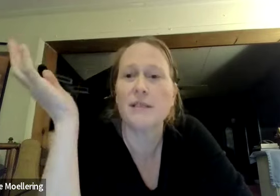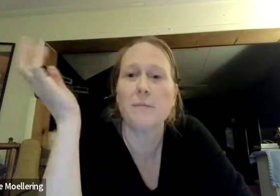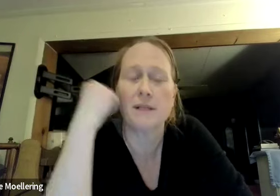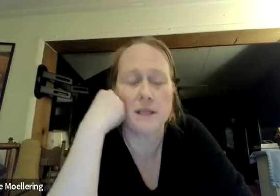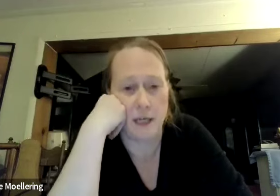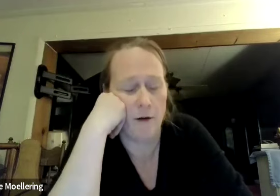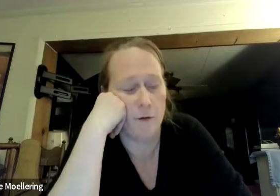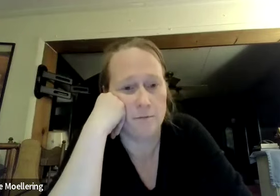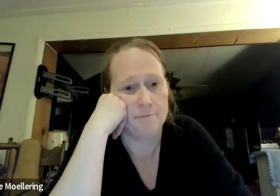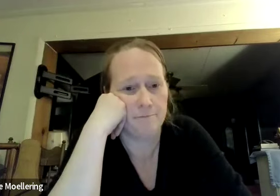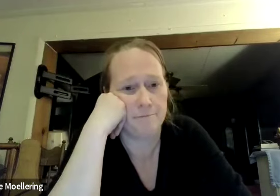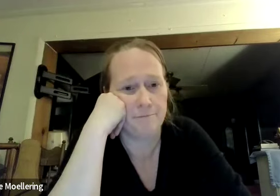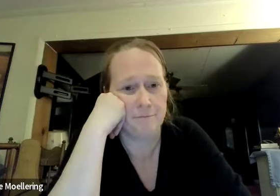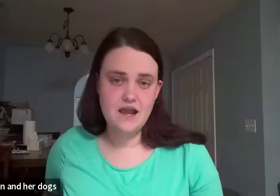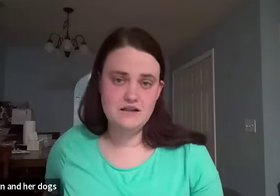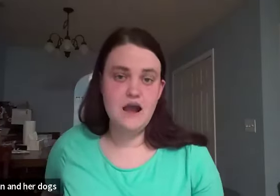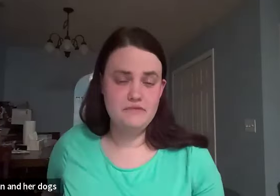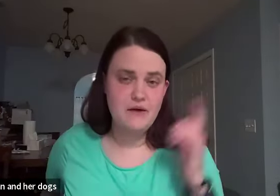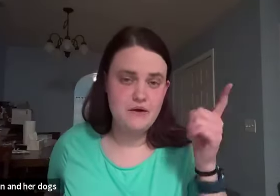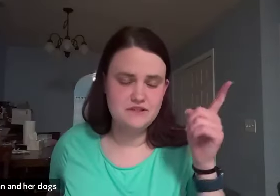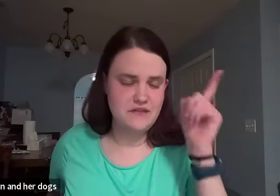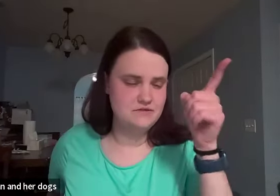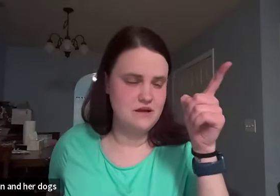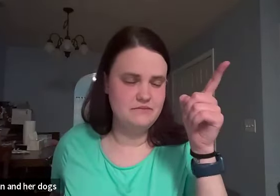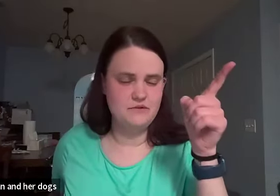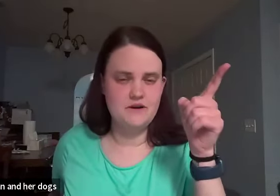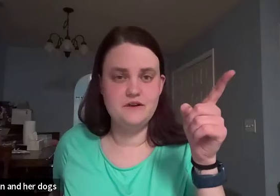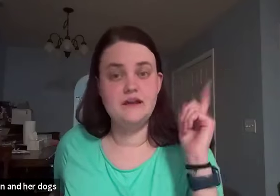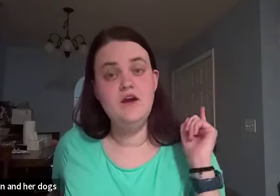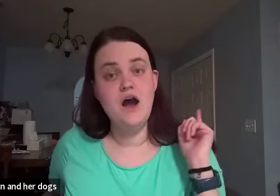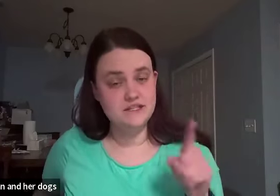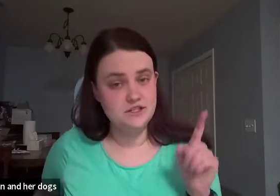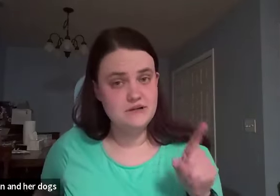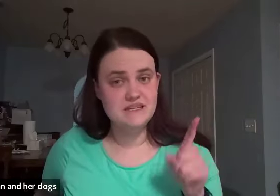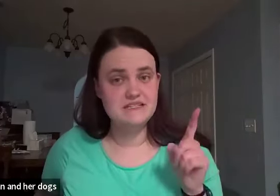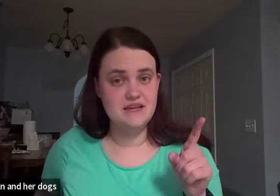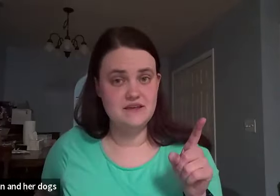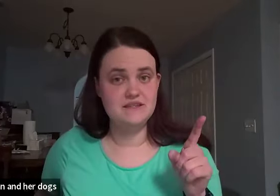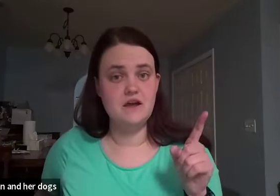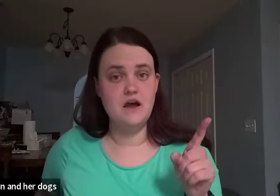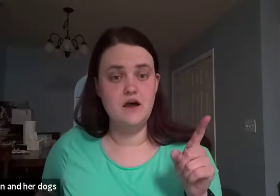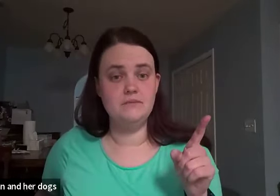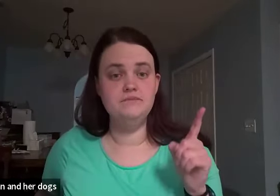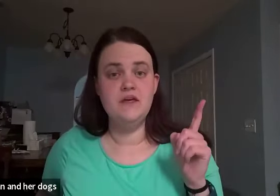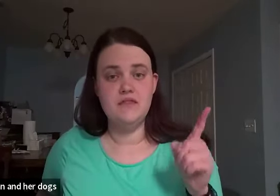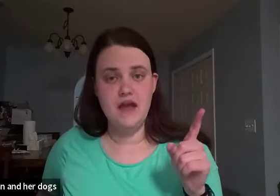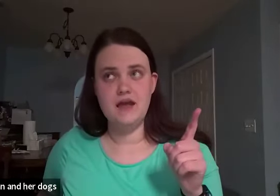surely somebody's going to know. exactly. That's right. Before I forget, I do always like to say this,